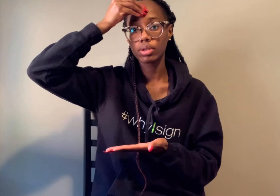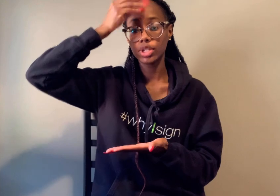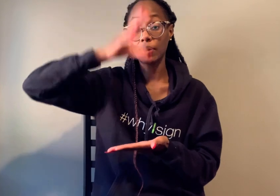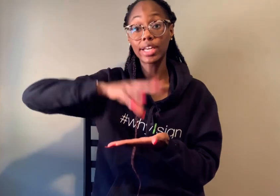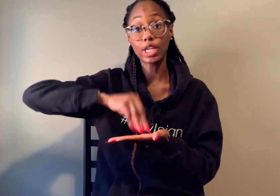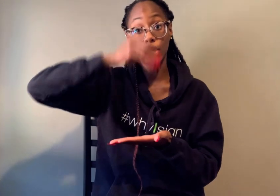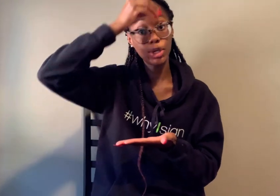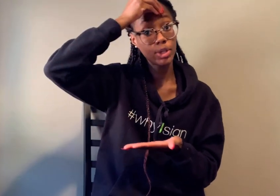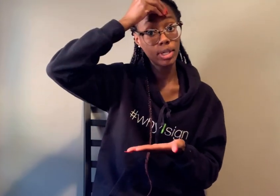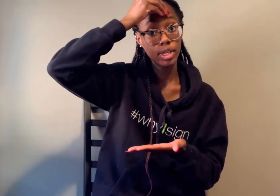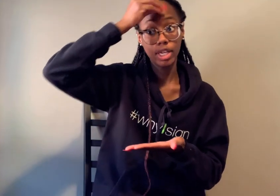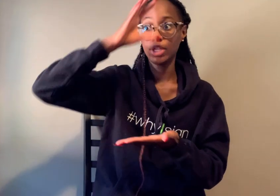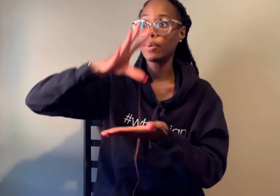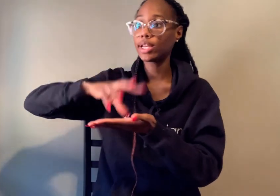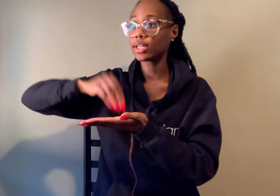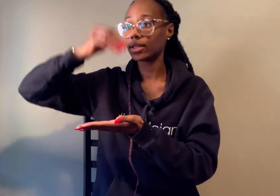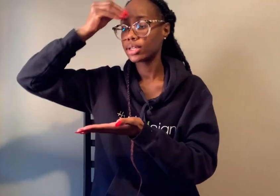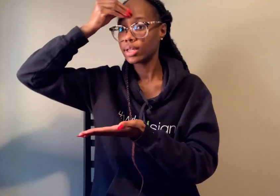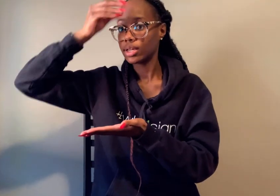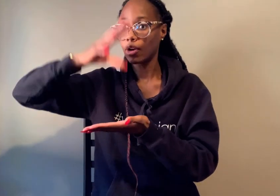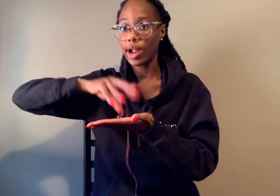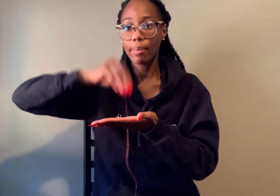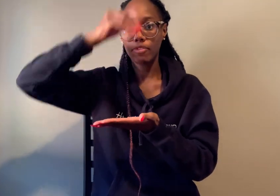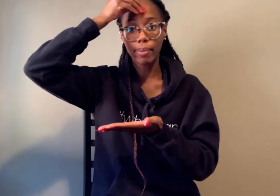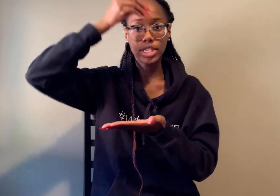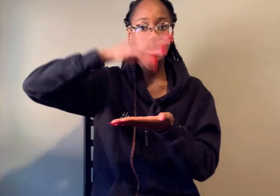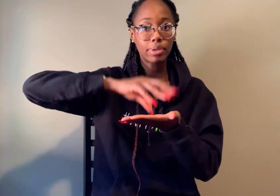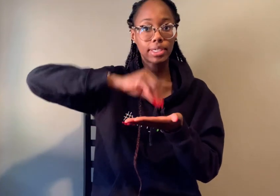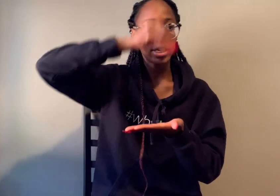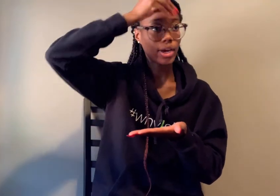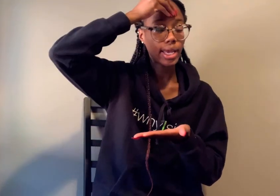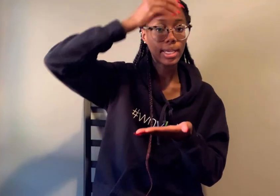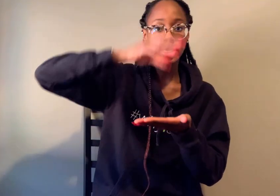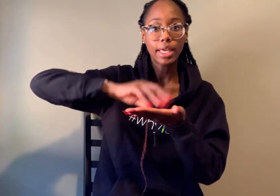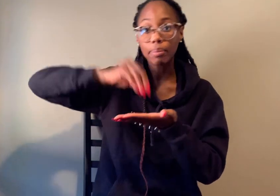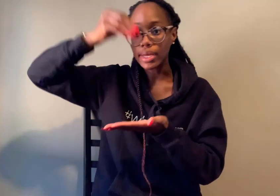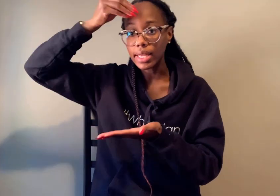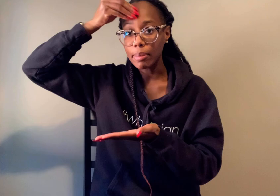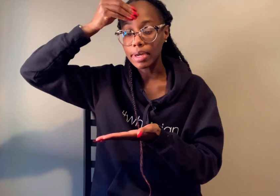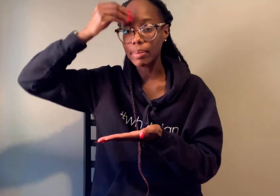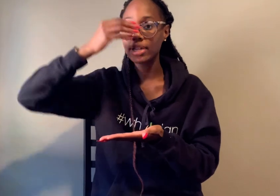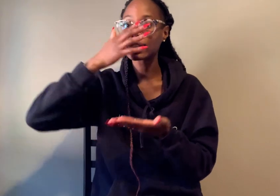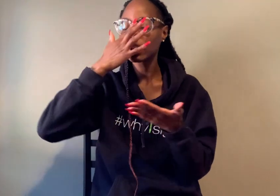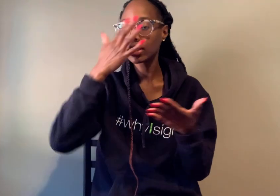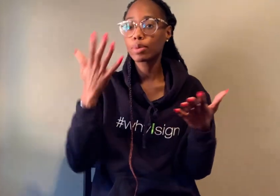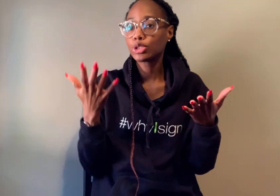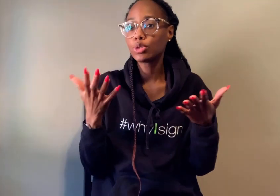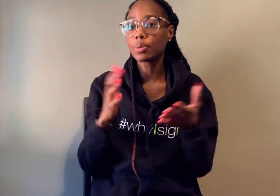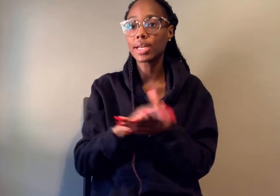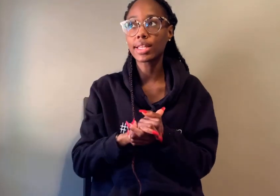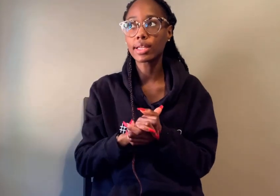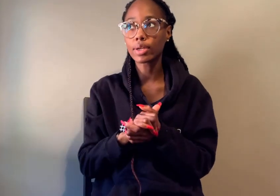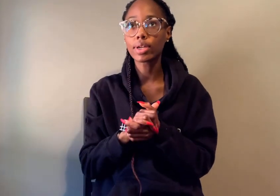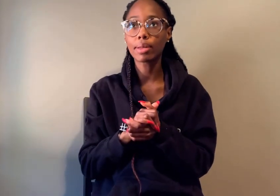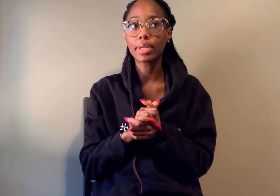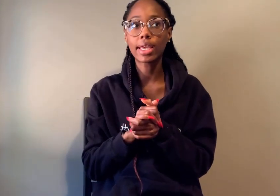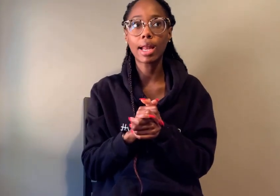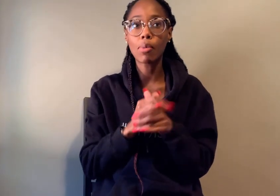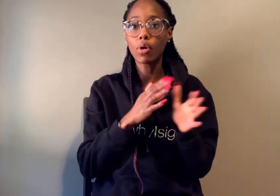You ready to learn? You ready to grab information and put it in your head and keep it up here? It's literally what you're doing. When I think of learning, I'm thinking I'm going to